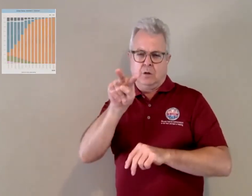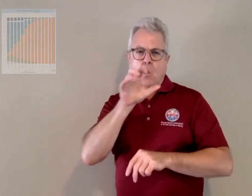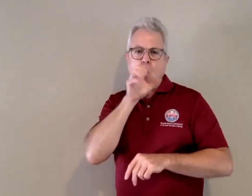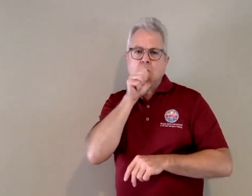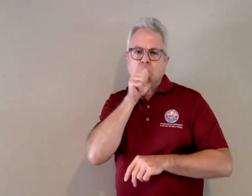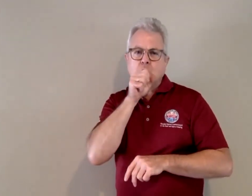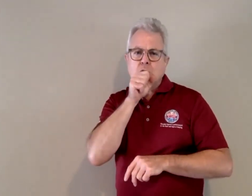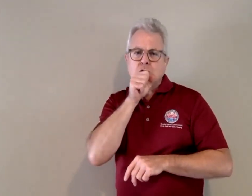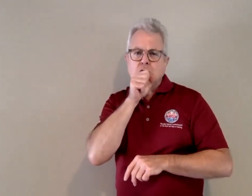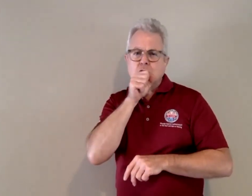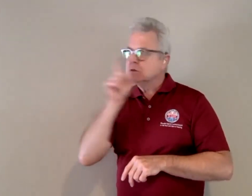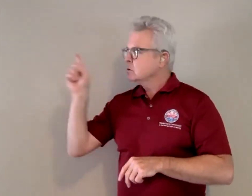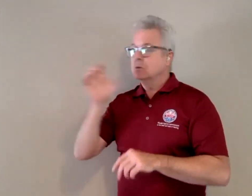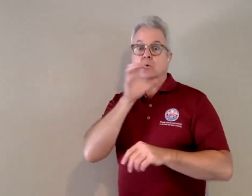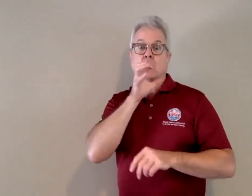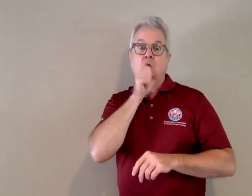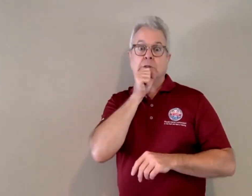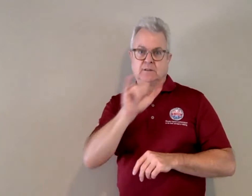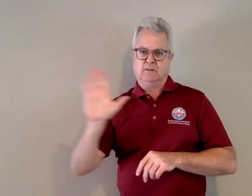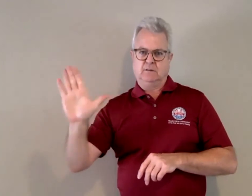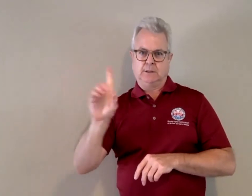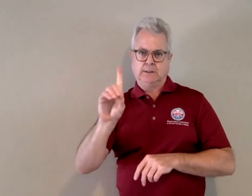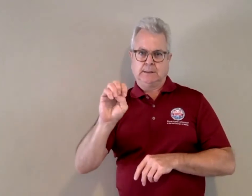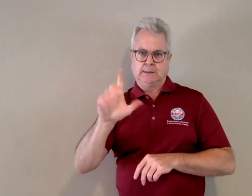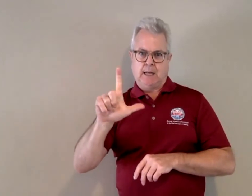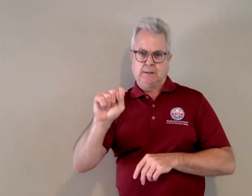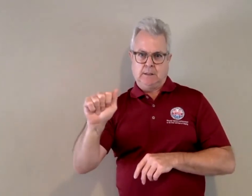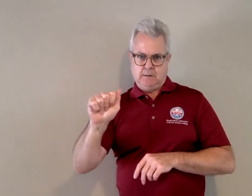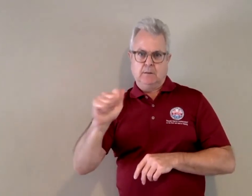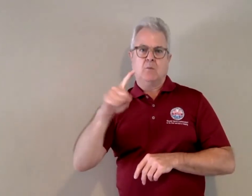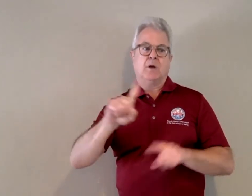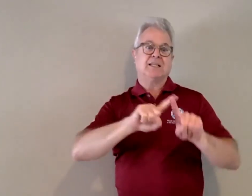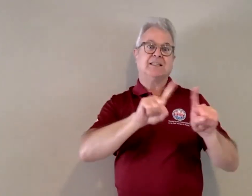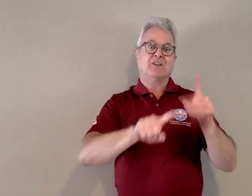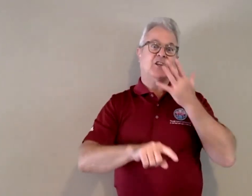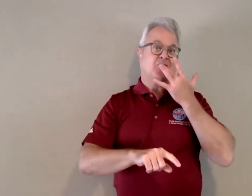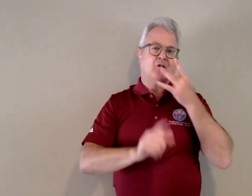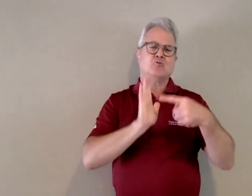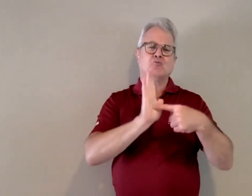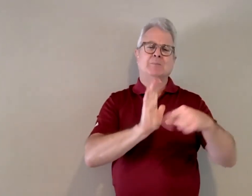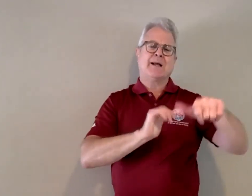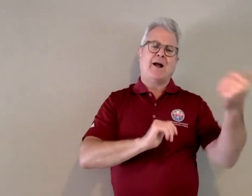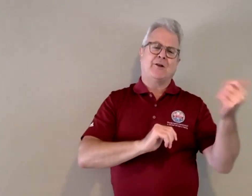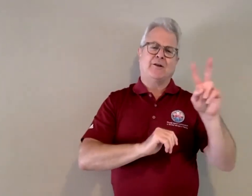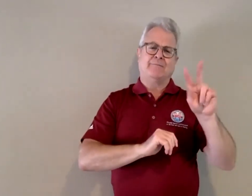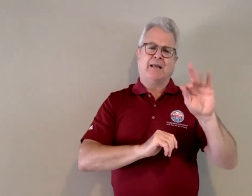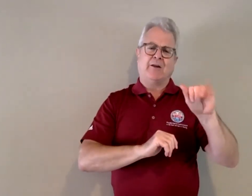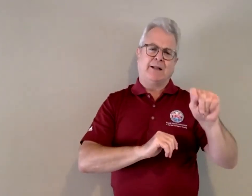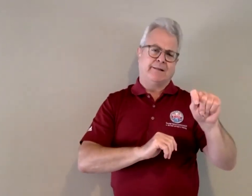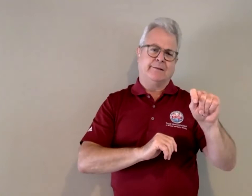columns. And if you look at the orange part, that refers to the Delta variant. The other